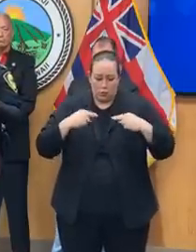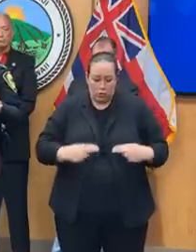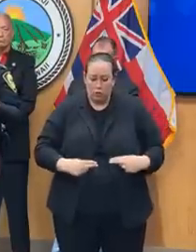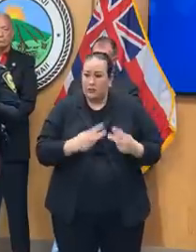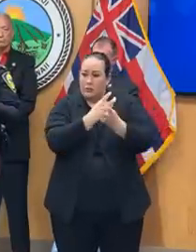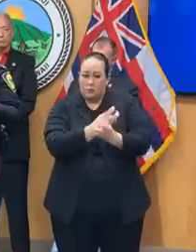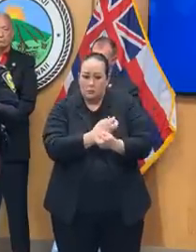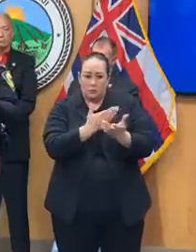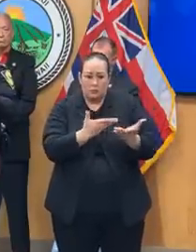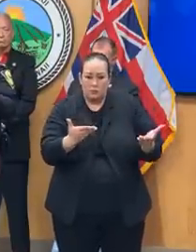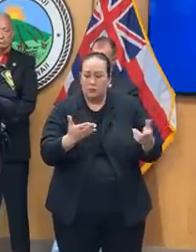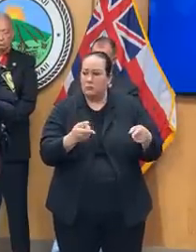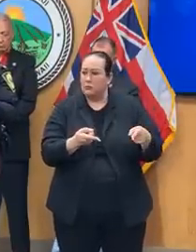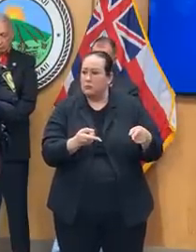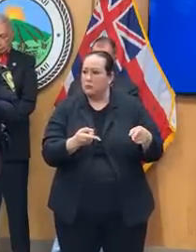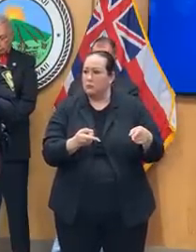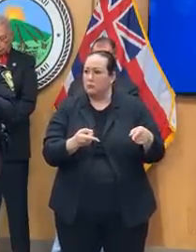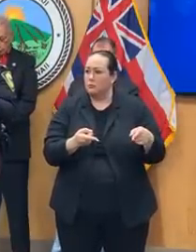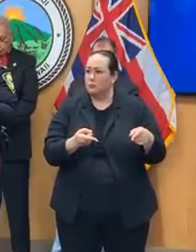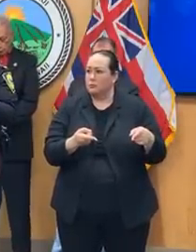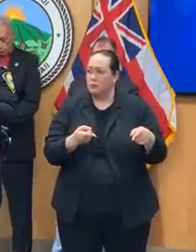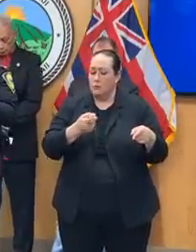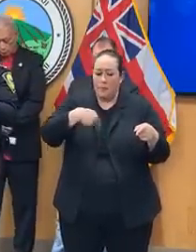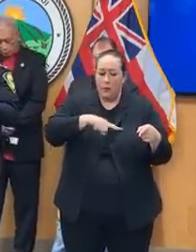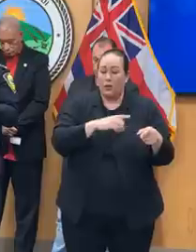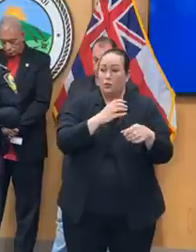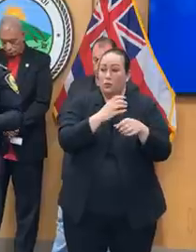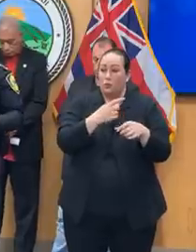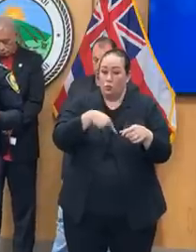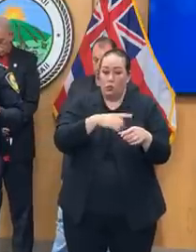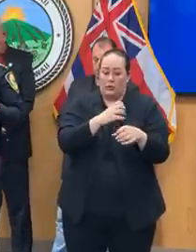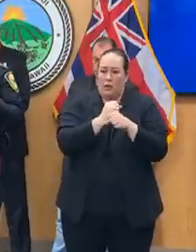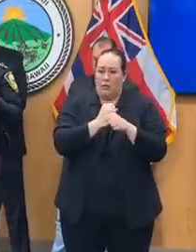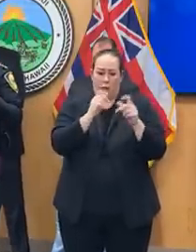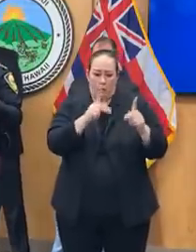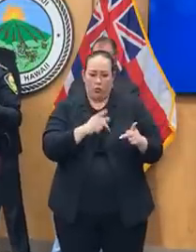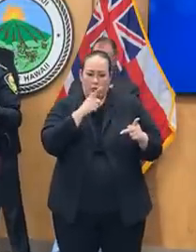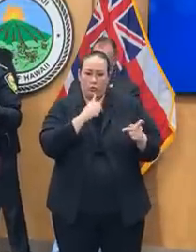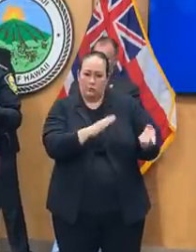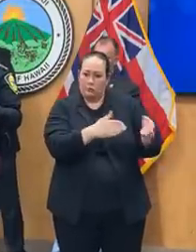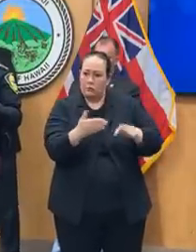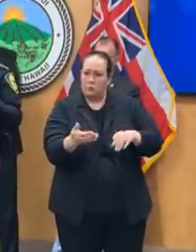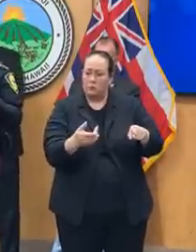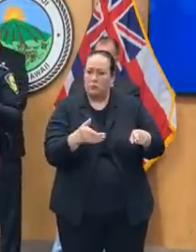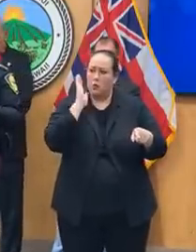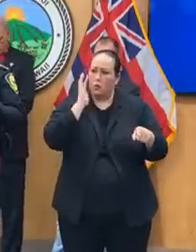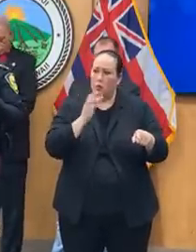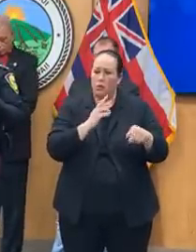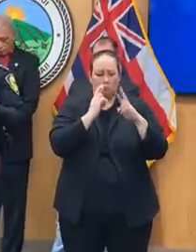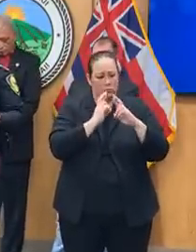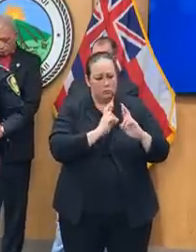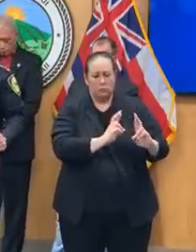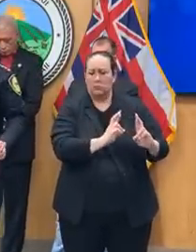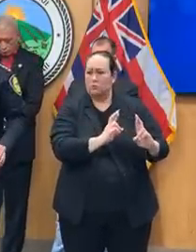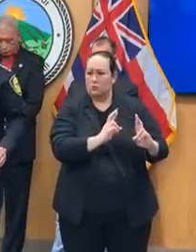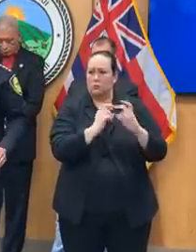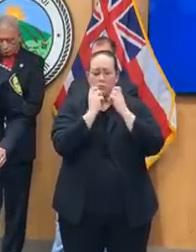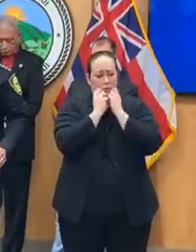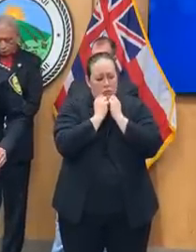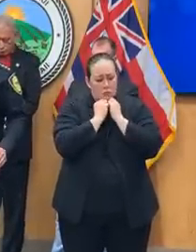and it is not, what I'm saying is when we recover the decedent, we're going to treat it with the reverence, the care, and the respect